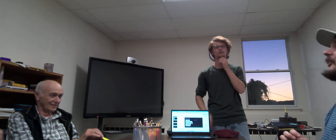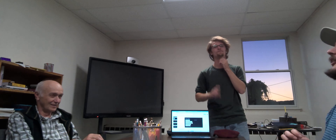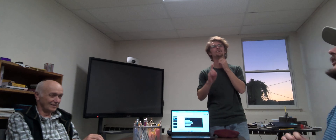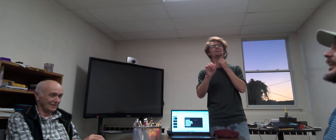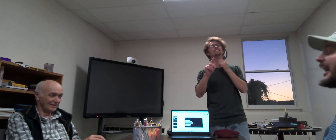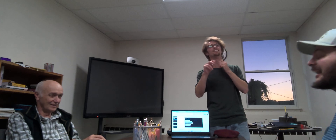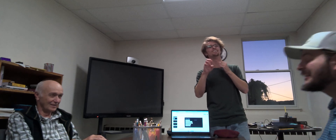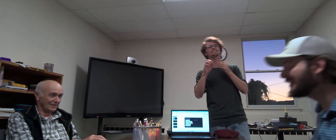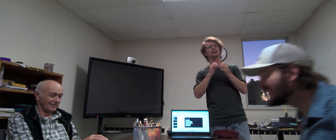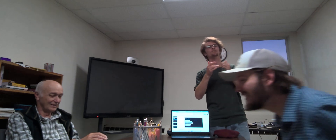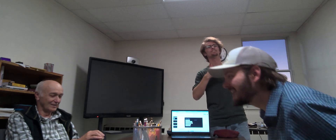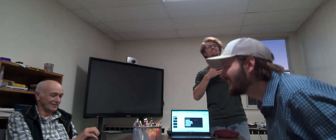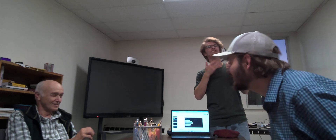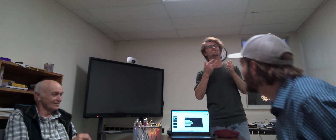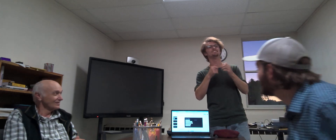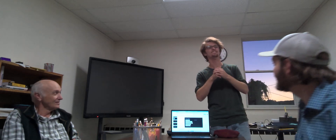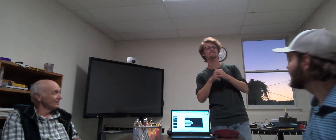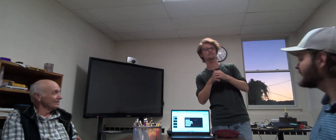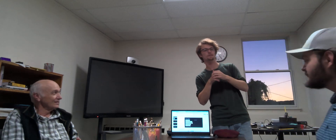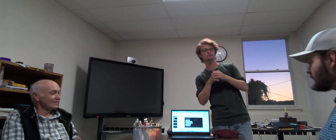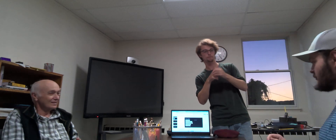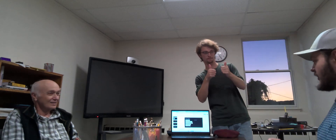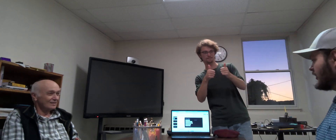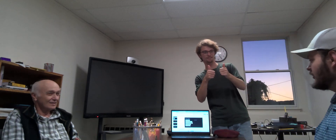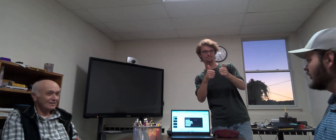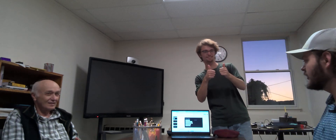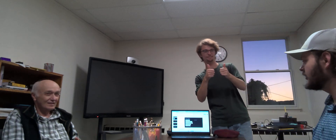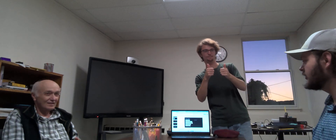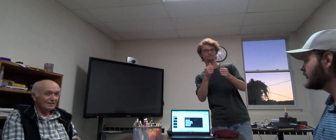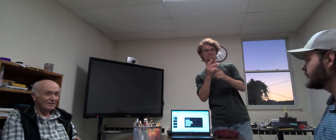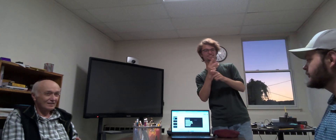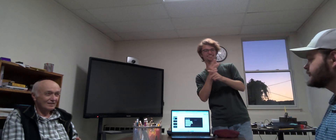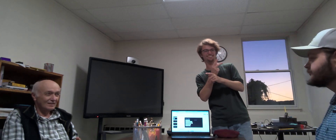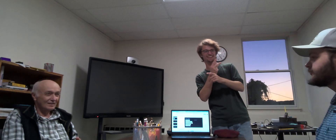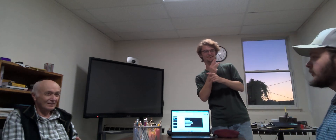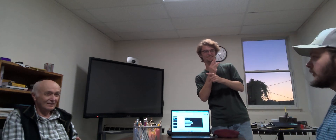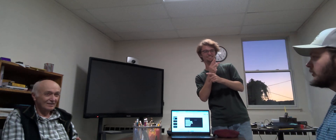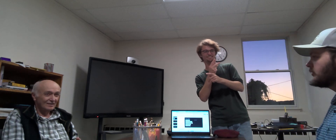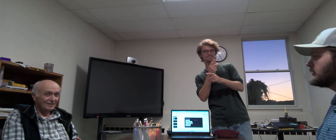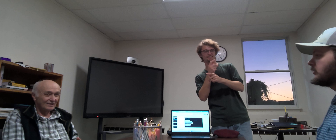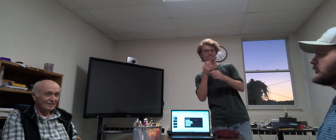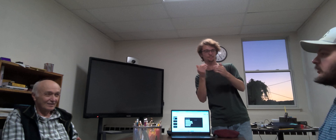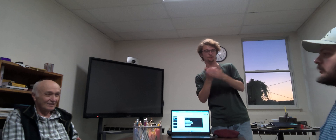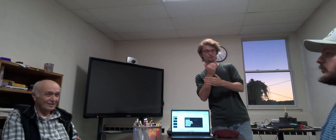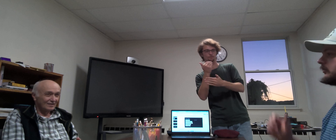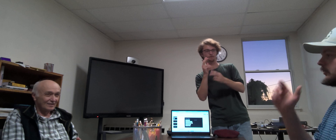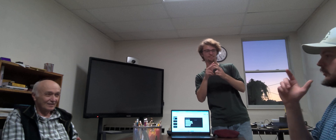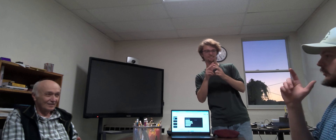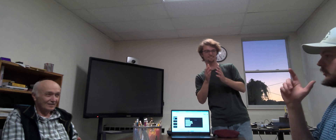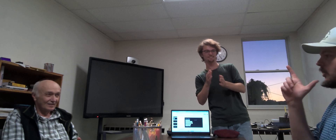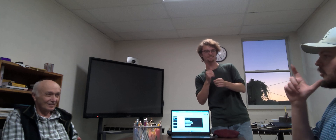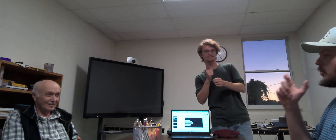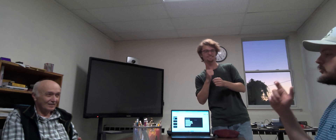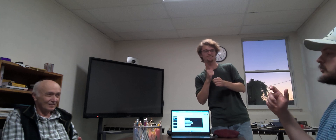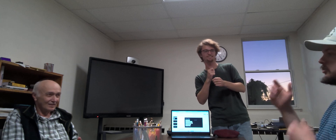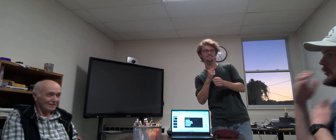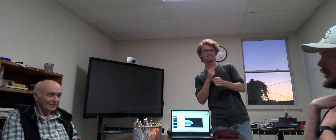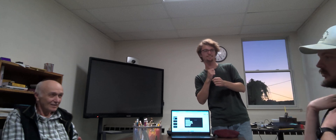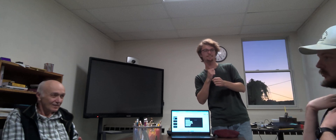Oh. All right. How are we feeling? Is it good? Did you figure anything out? Get a new partner? Yeah, we got one.